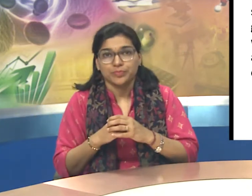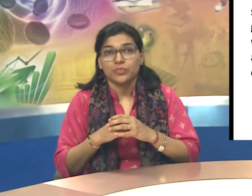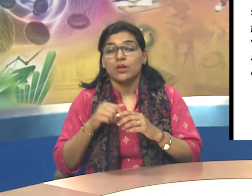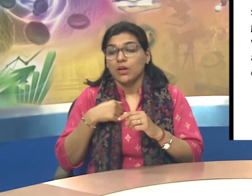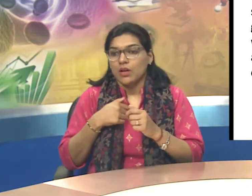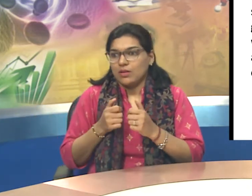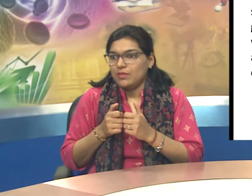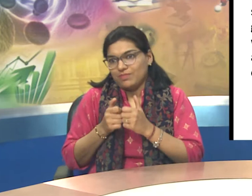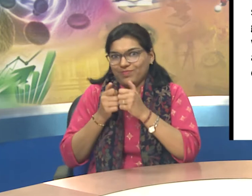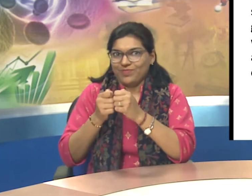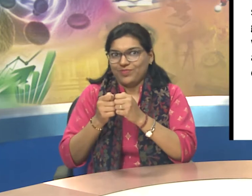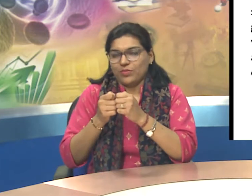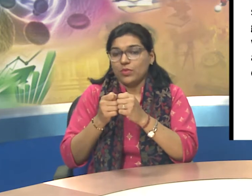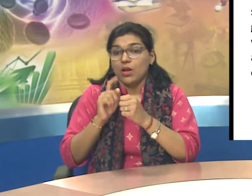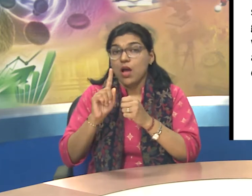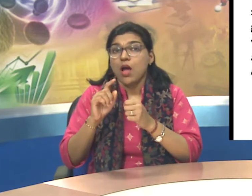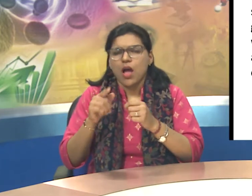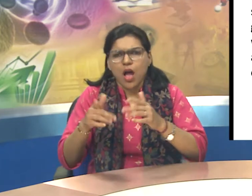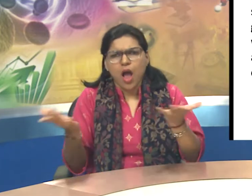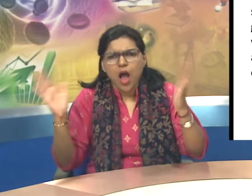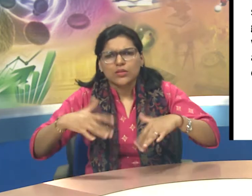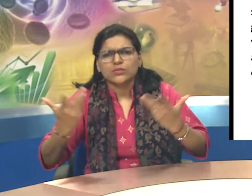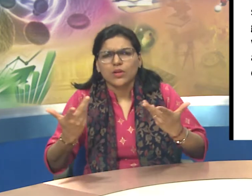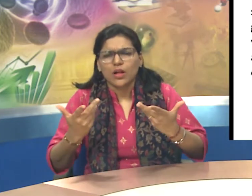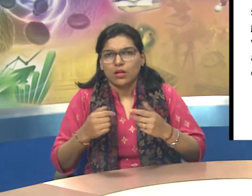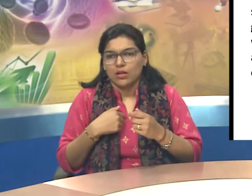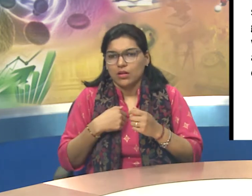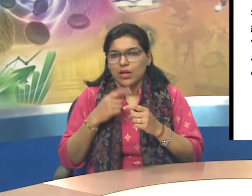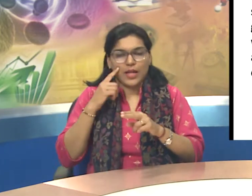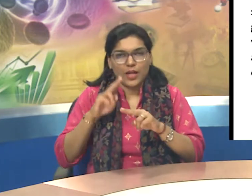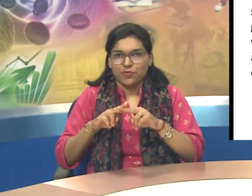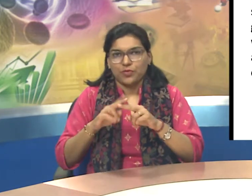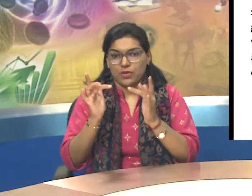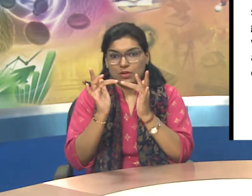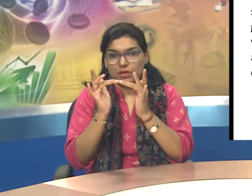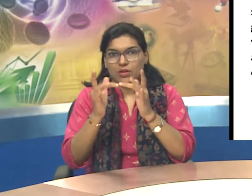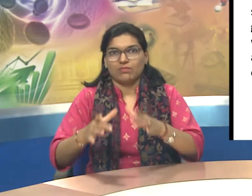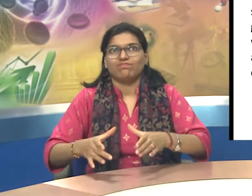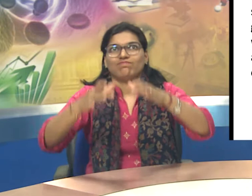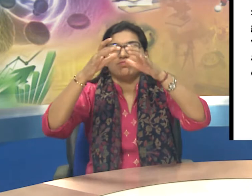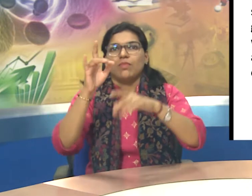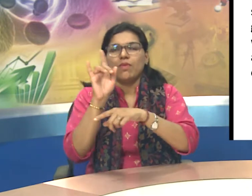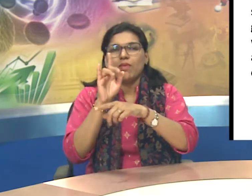mode communication process. Now we are going to